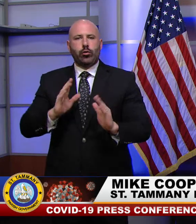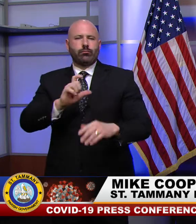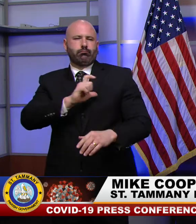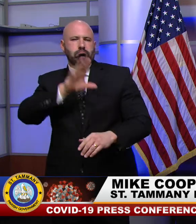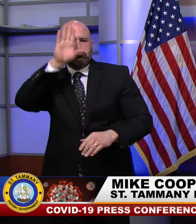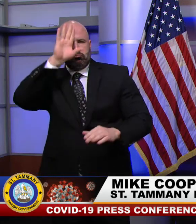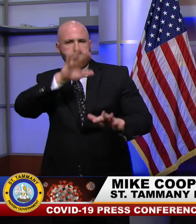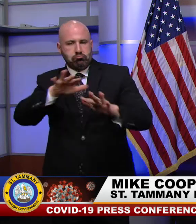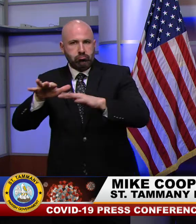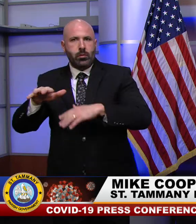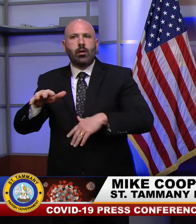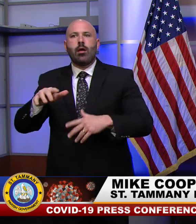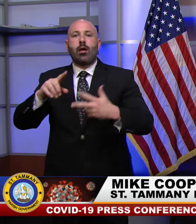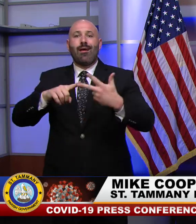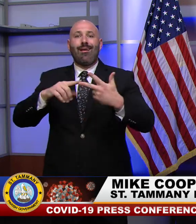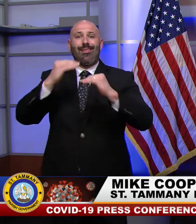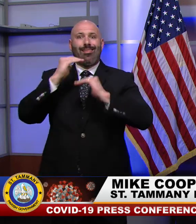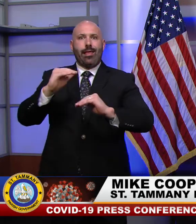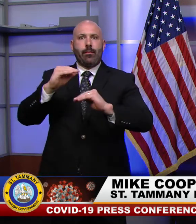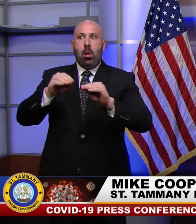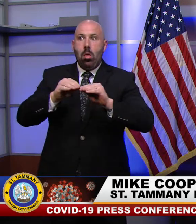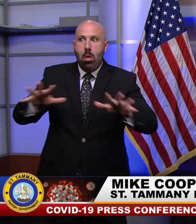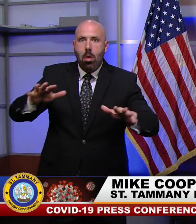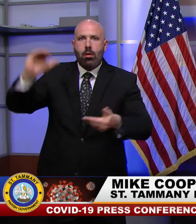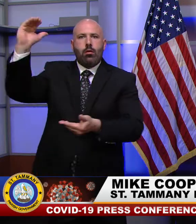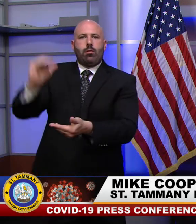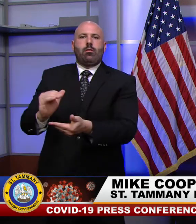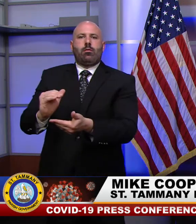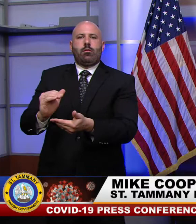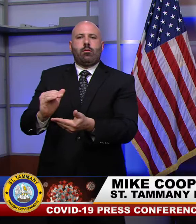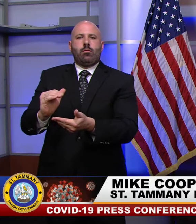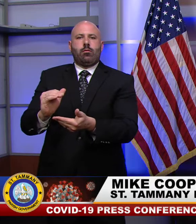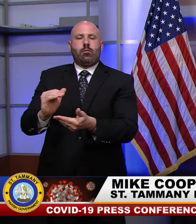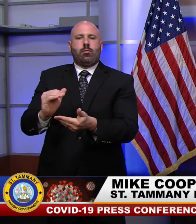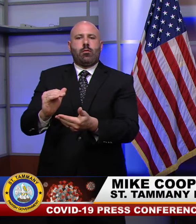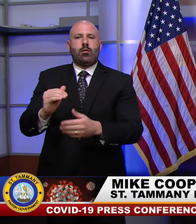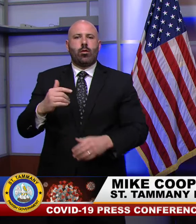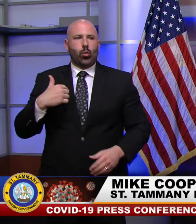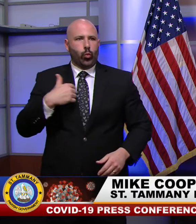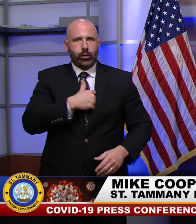members of the public. We are still here for you.